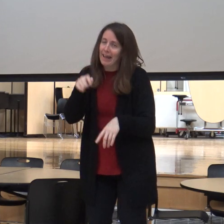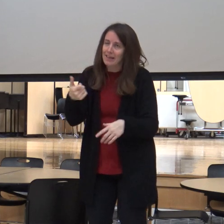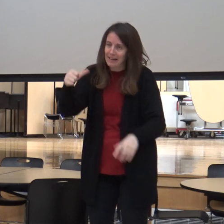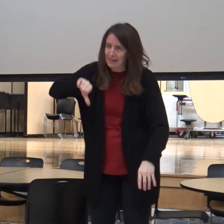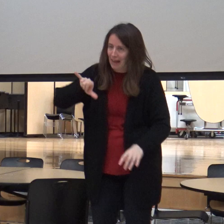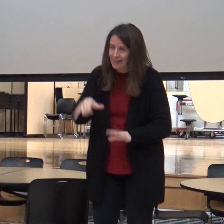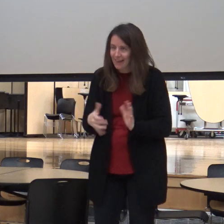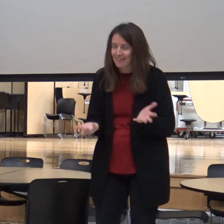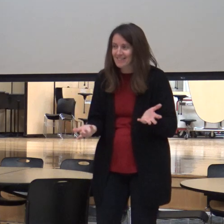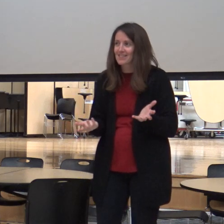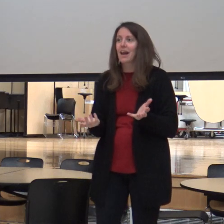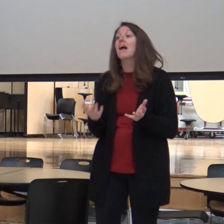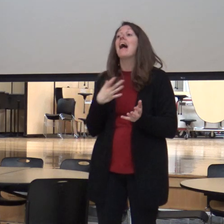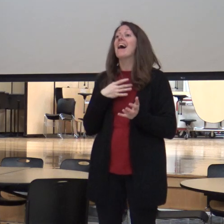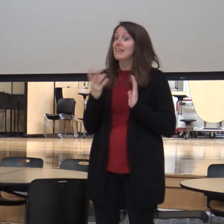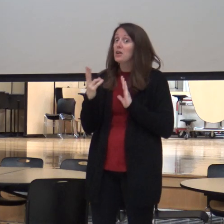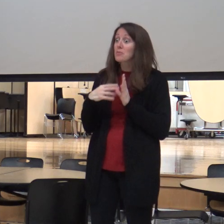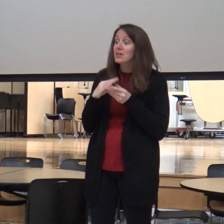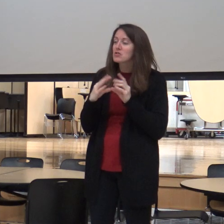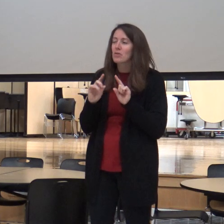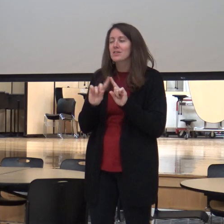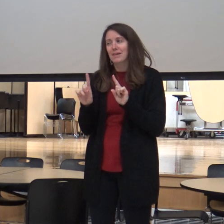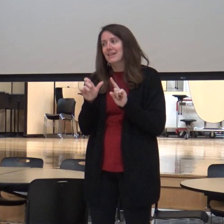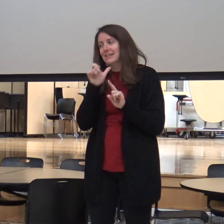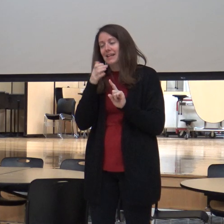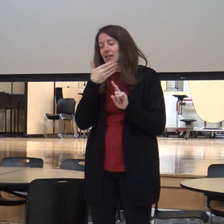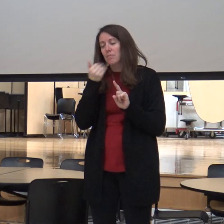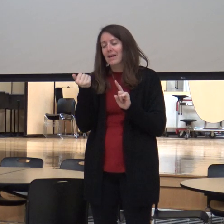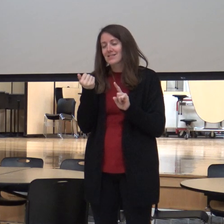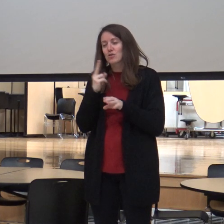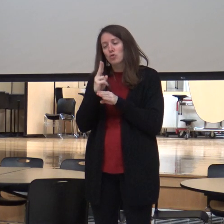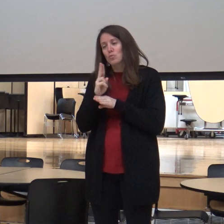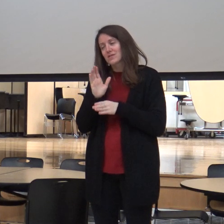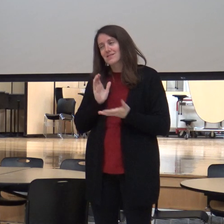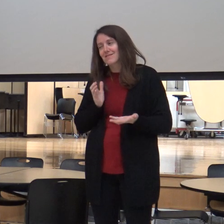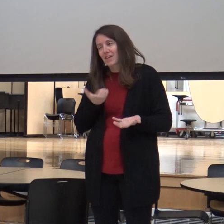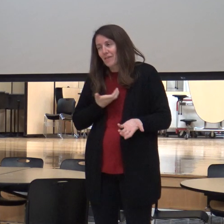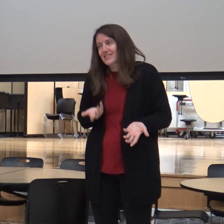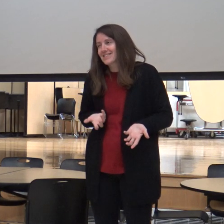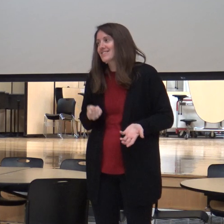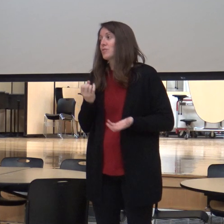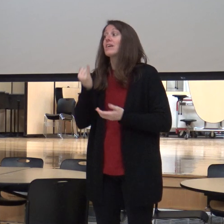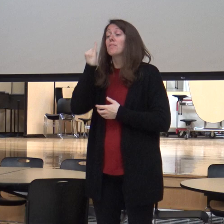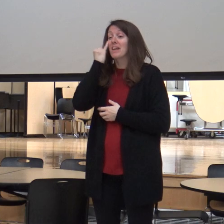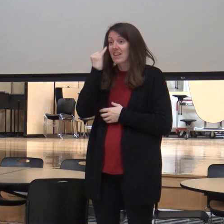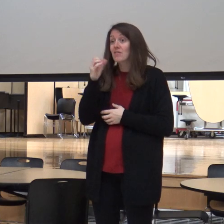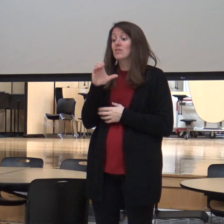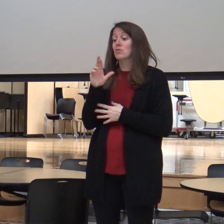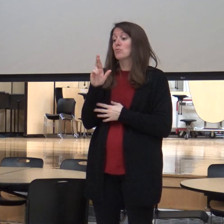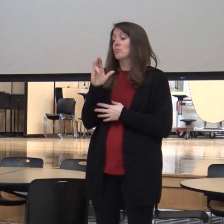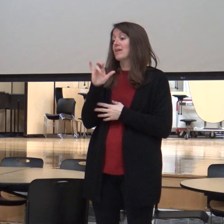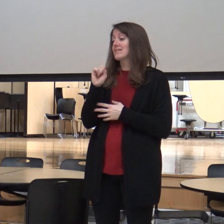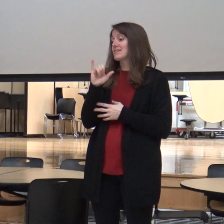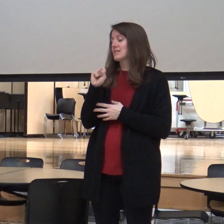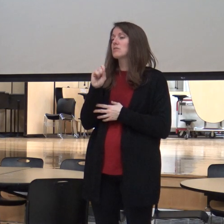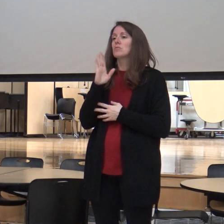that's not the best utilization of services, but if it's a crisis, we should be showing up.